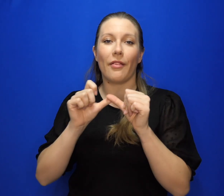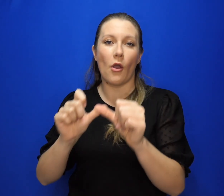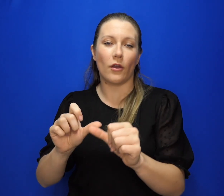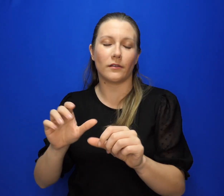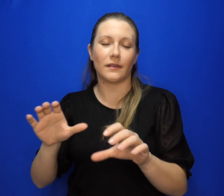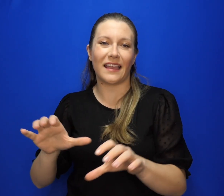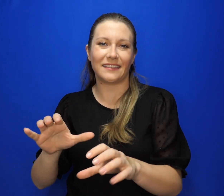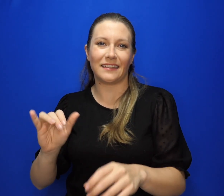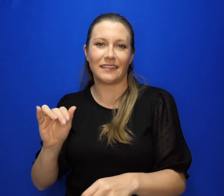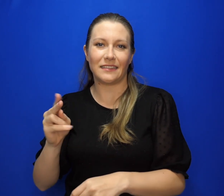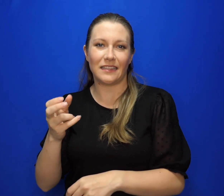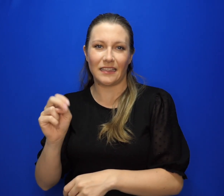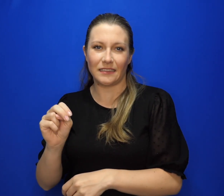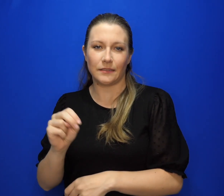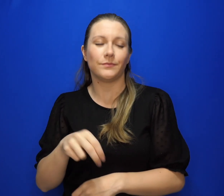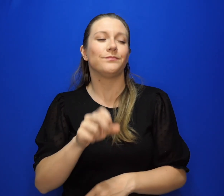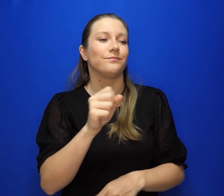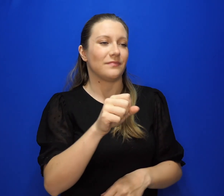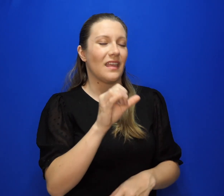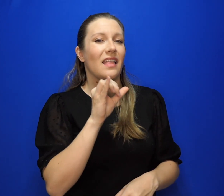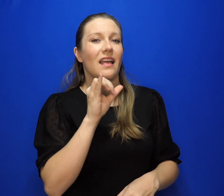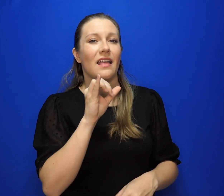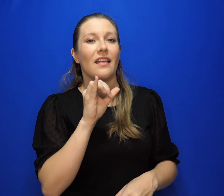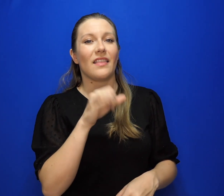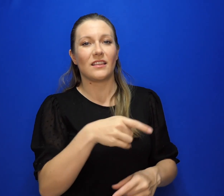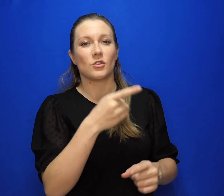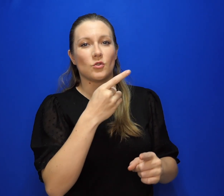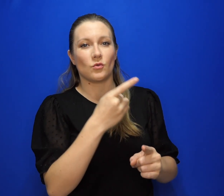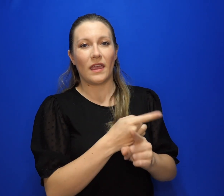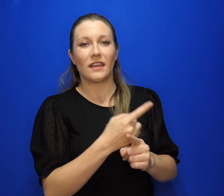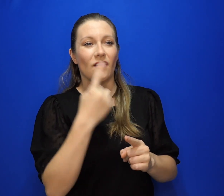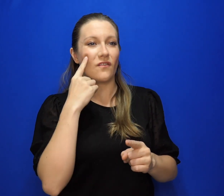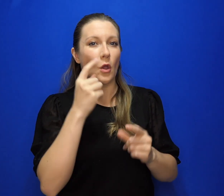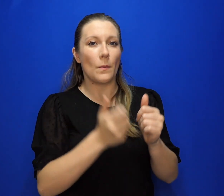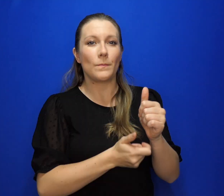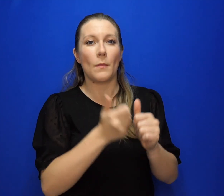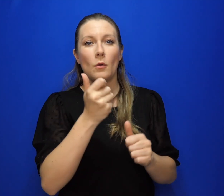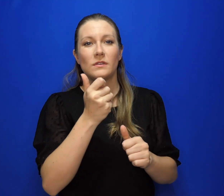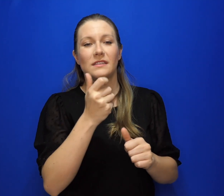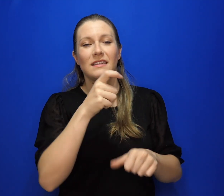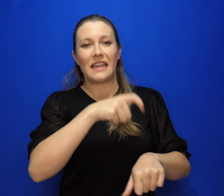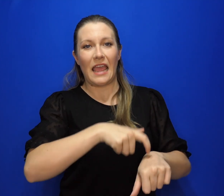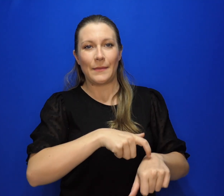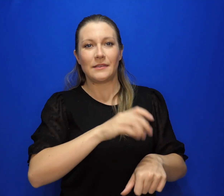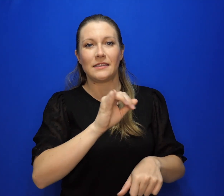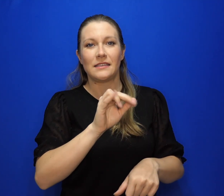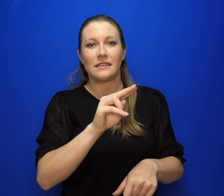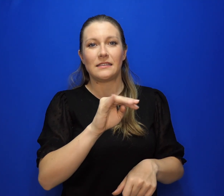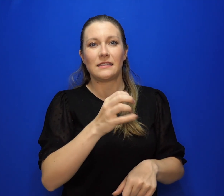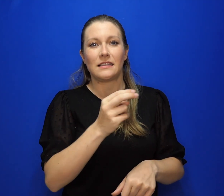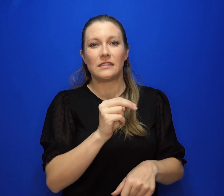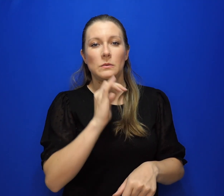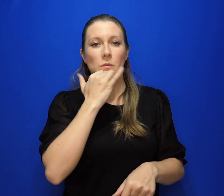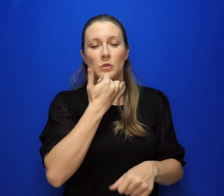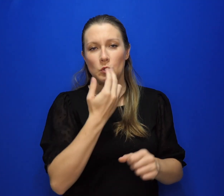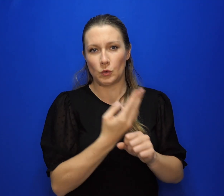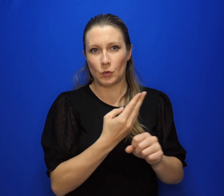of the majority of misused insulin type. That's it. Is somebody meant to take